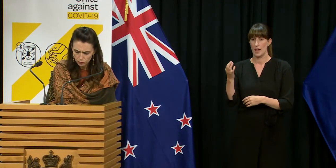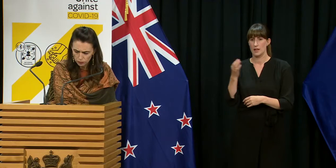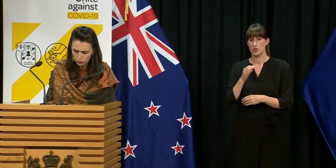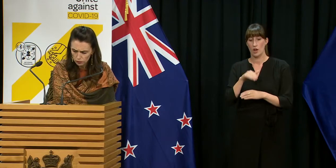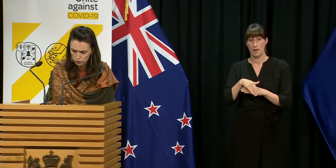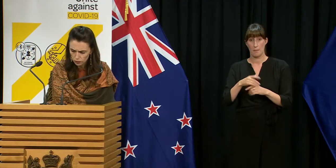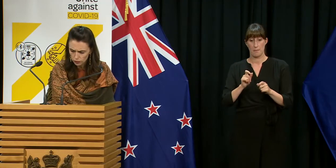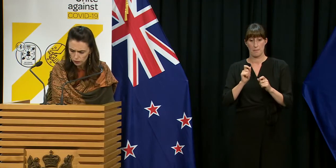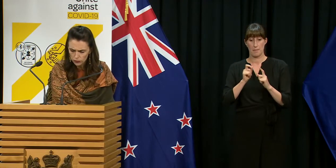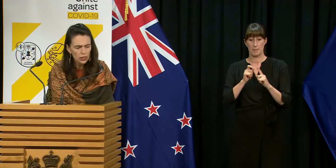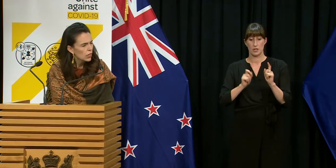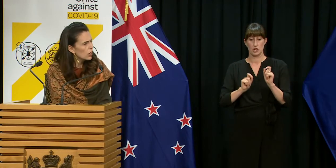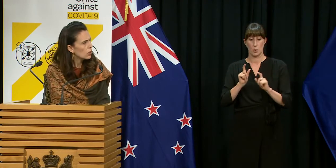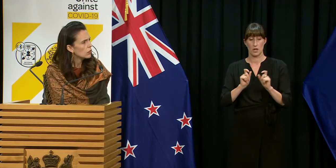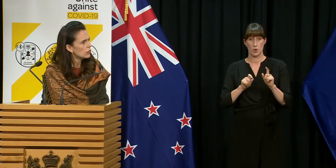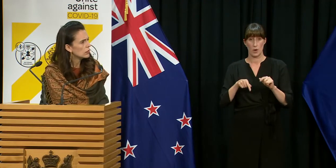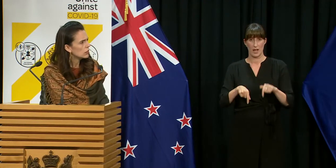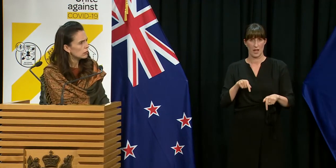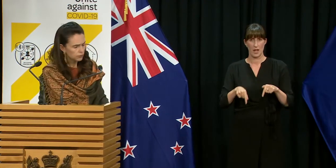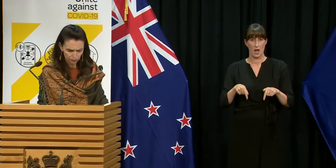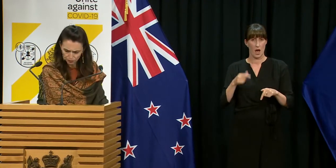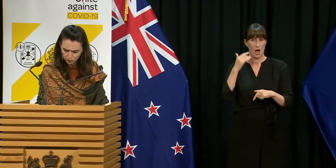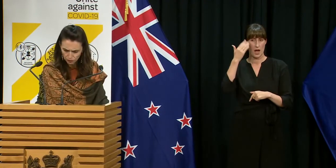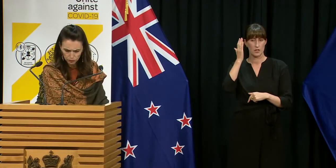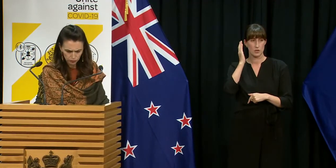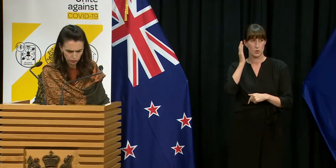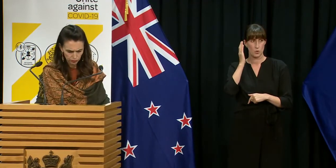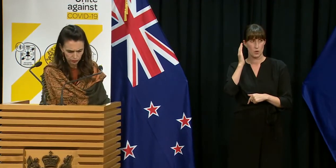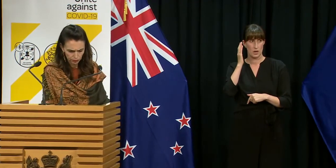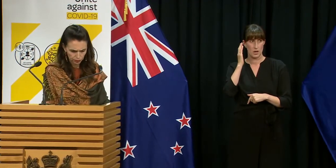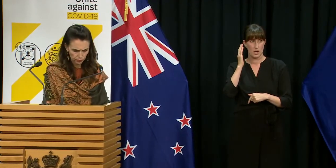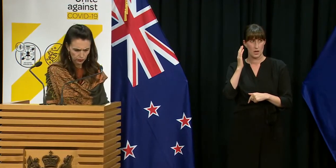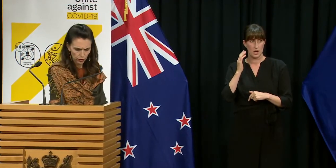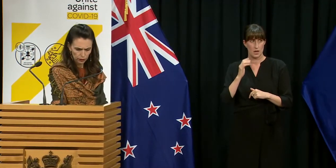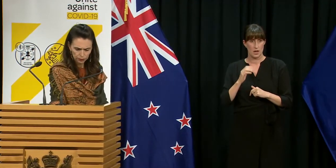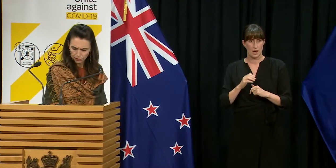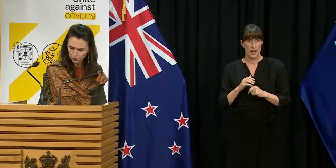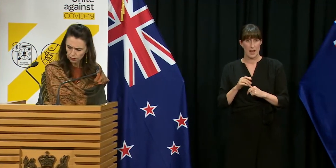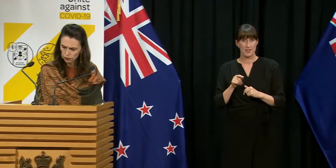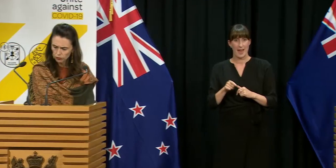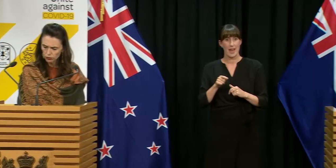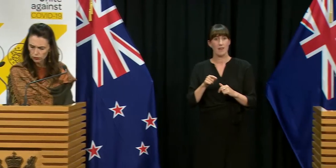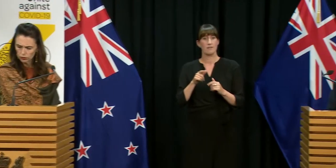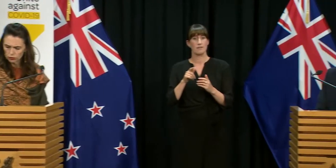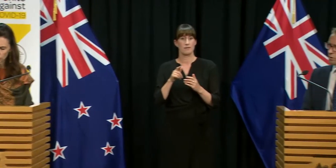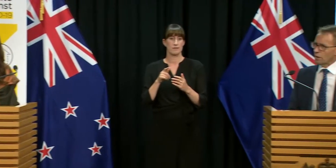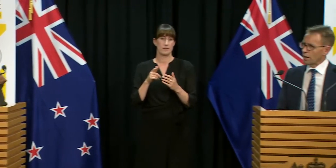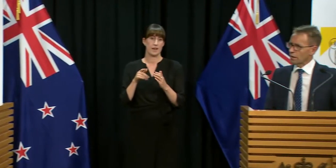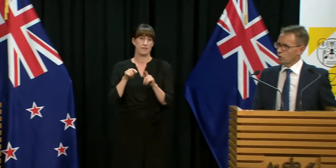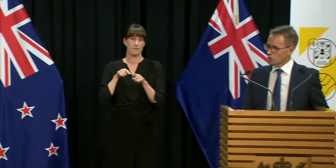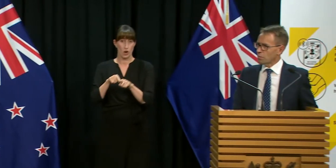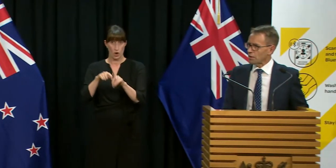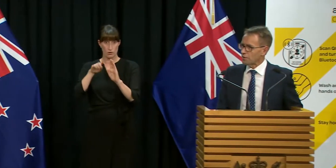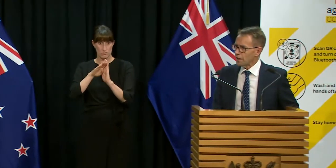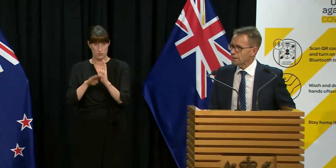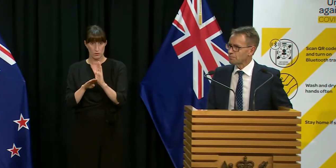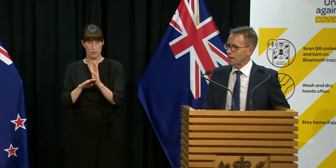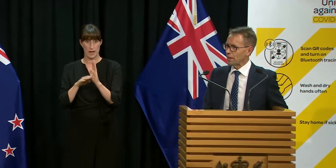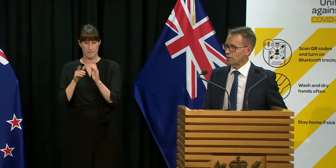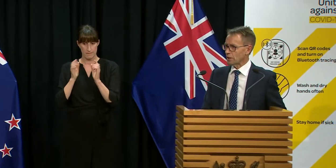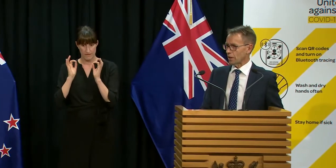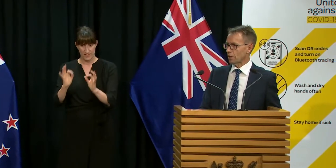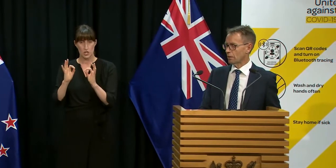public health order instructing them to isolate, or is this sort of a nice have? So we contemplated